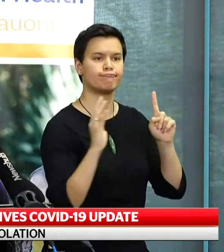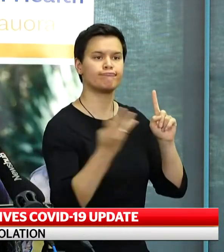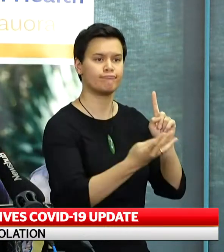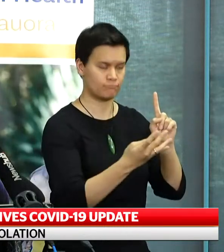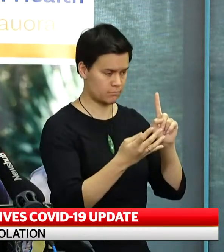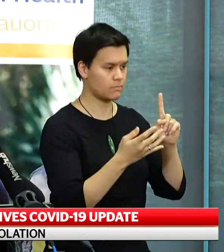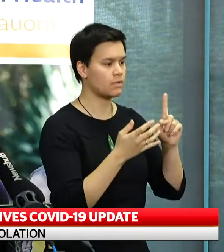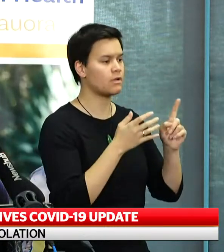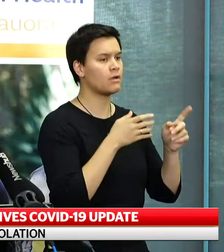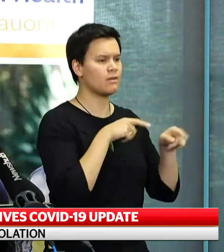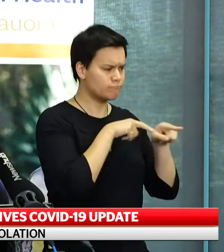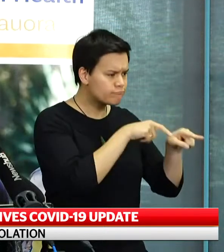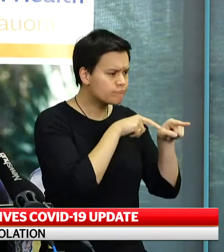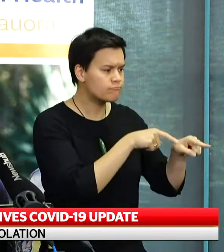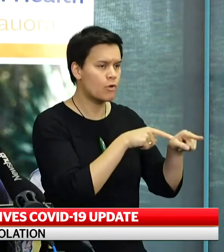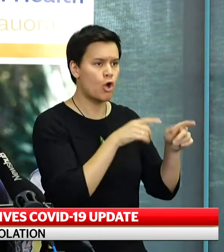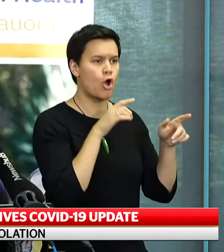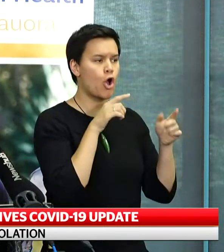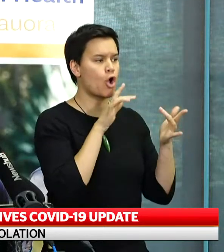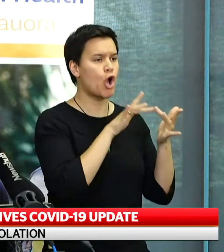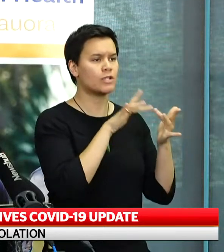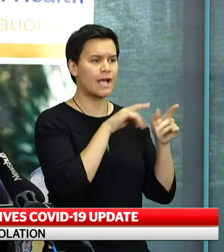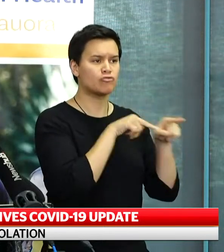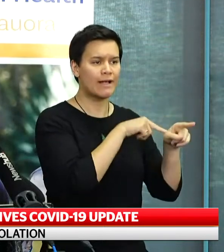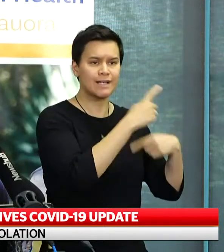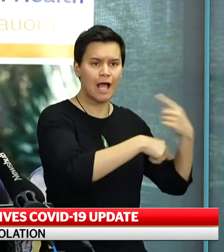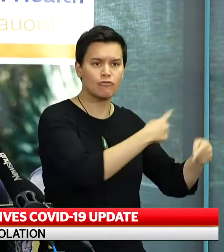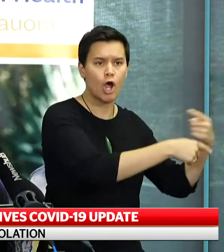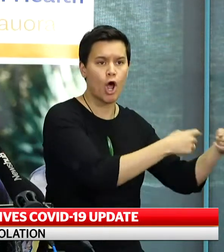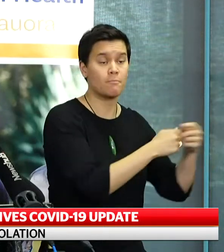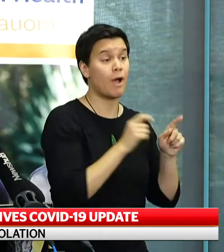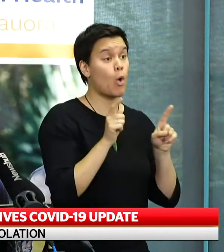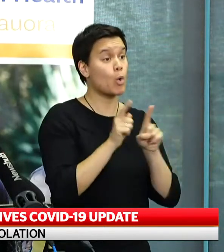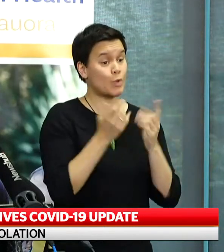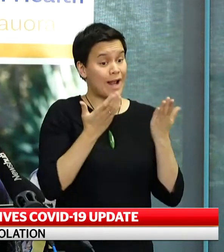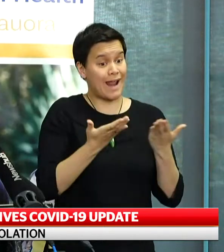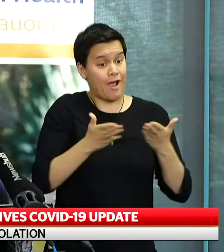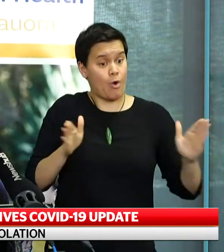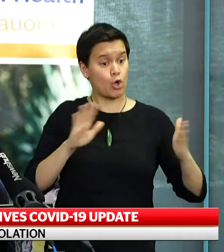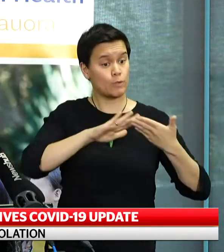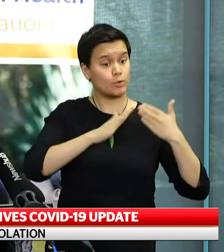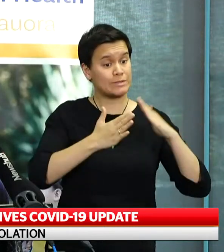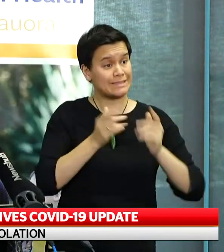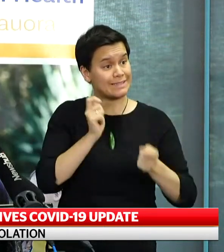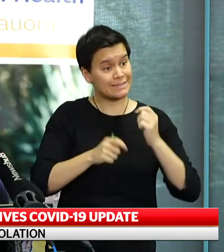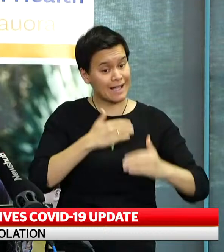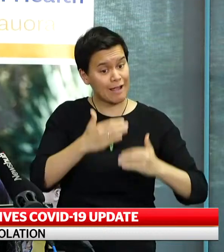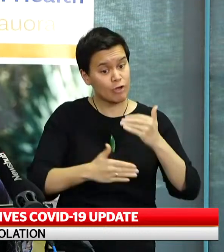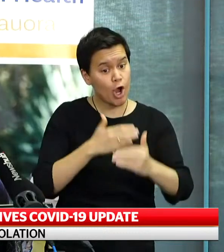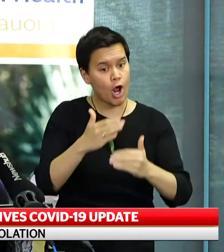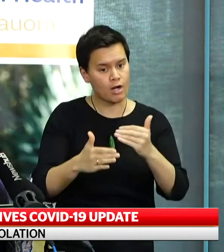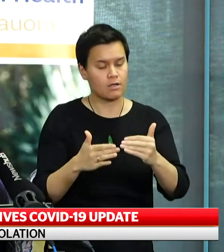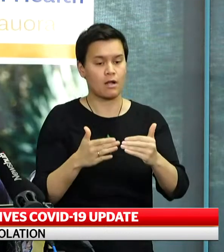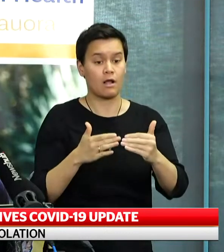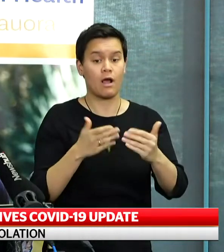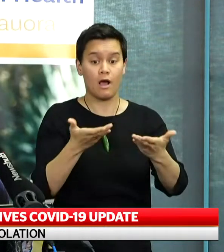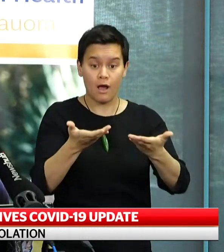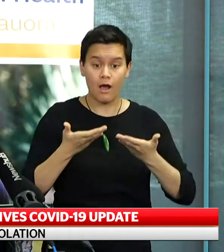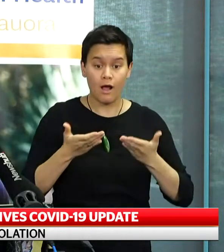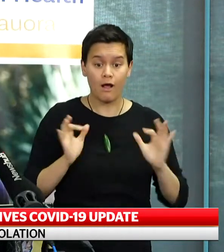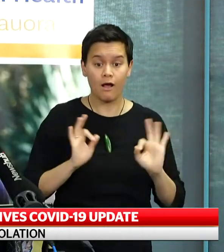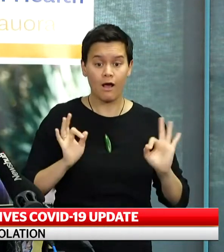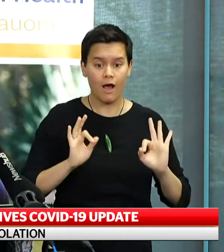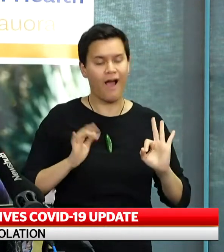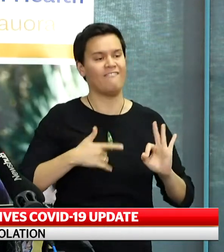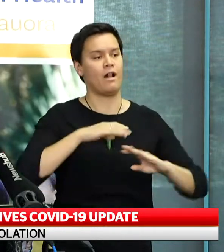not undetected community infections associated with the small number of cases we have had. So I want to thank all those who work